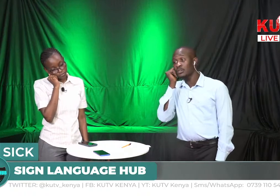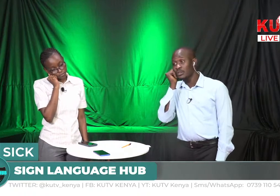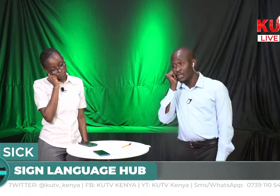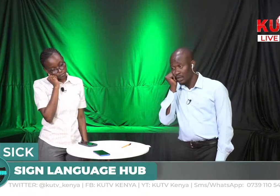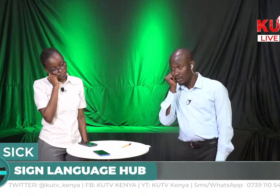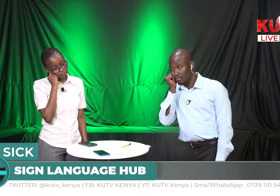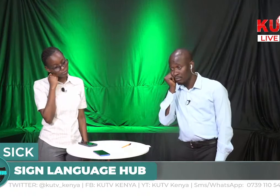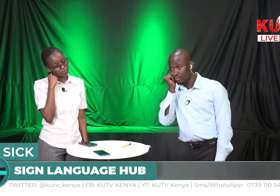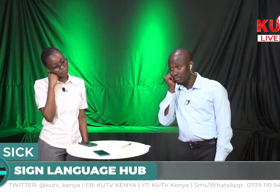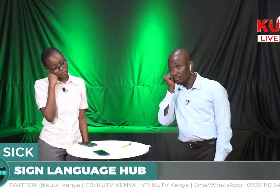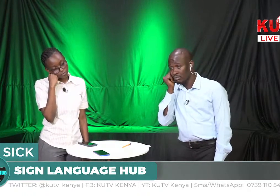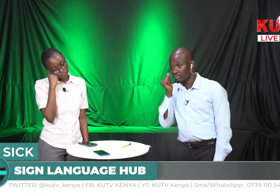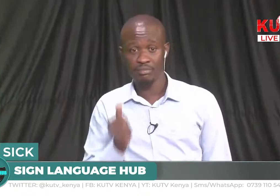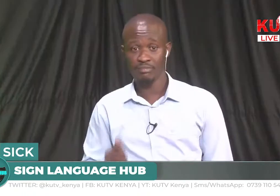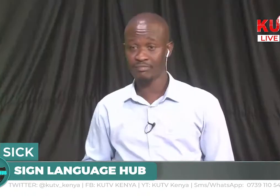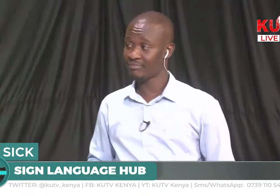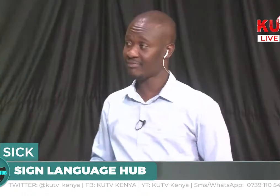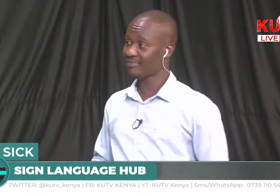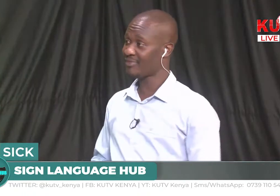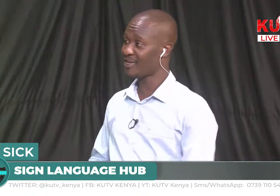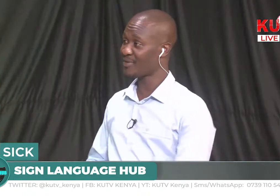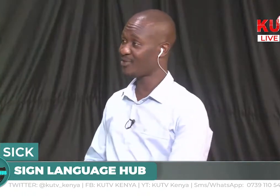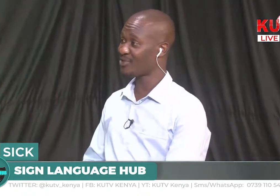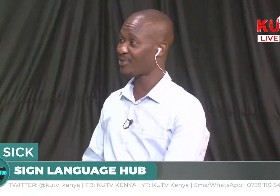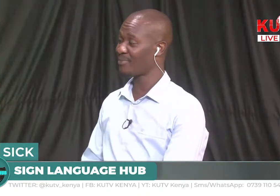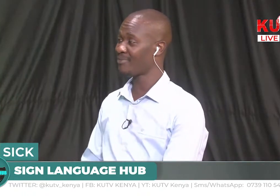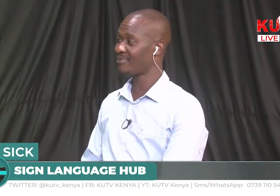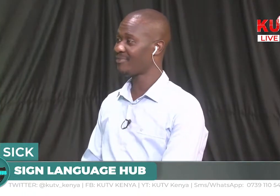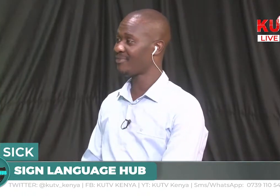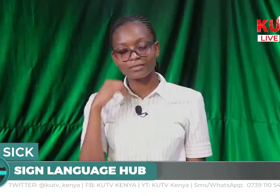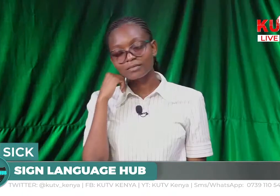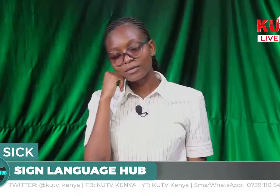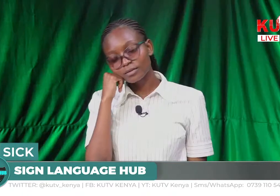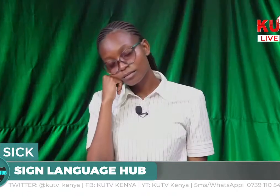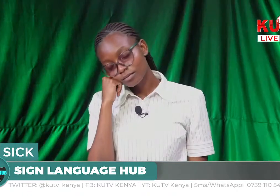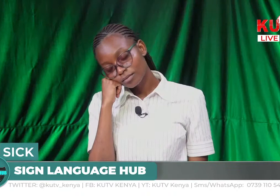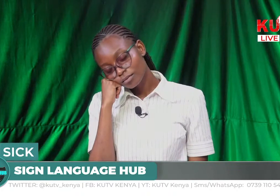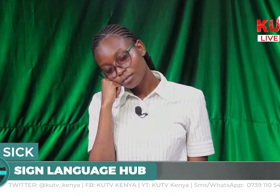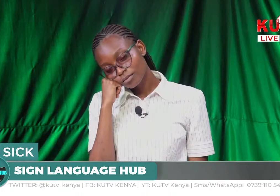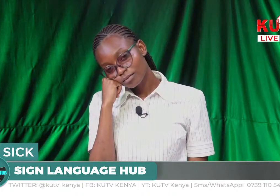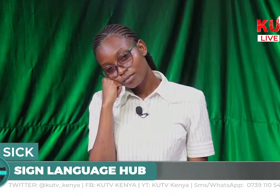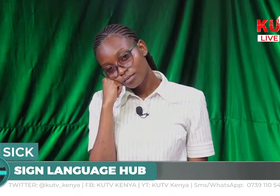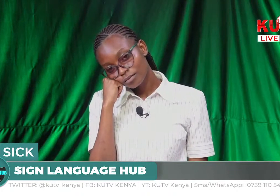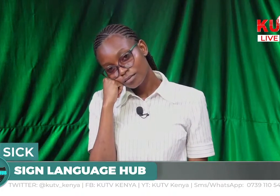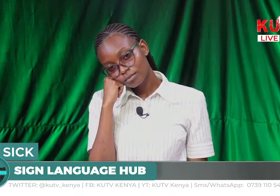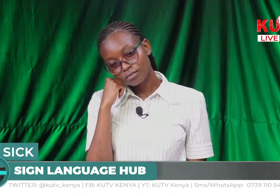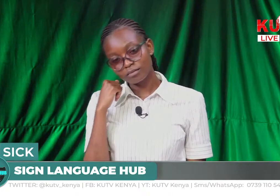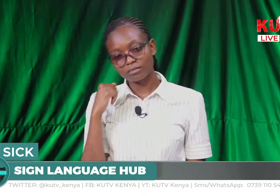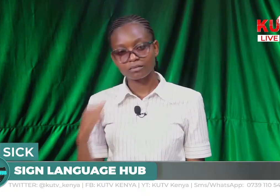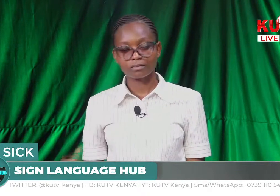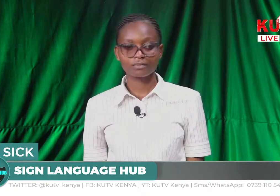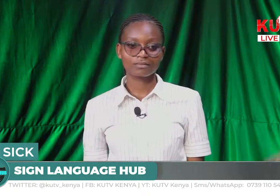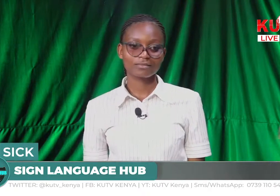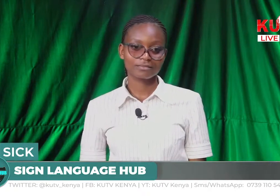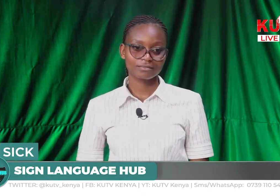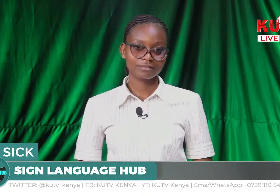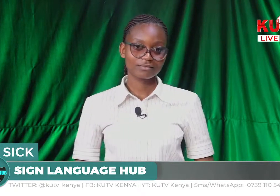Sick. Mm-hmm. Miriam, can you show them? Sick. All right, look at that.